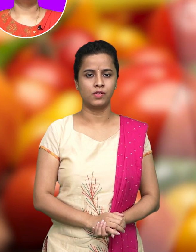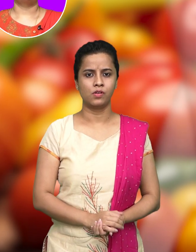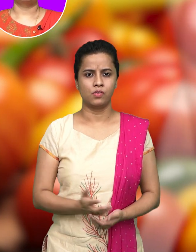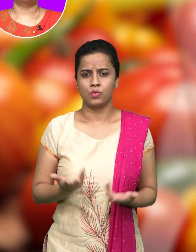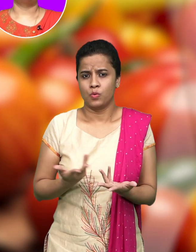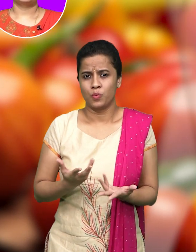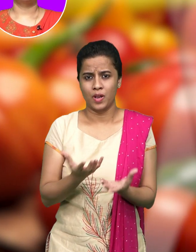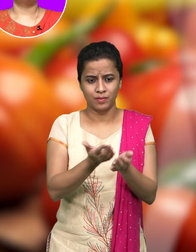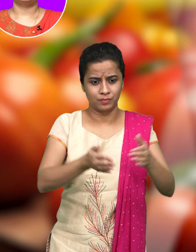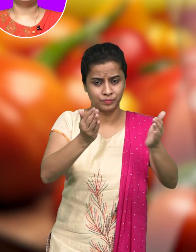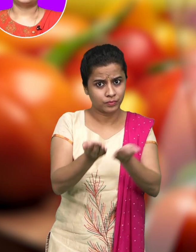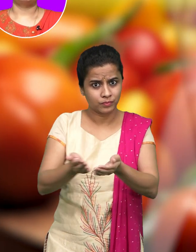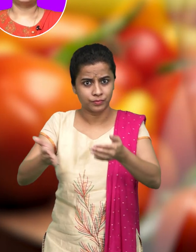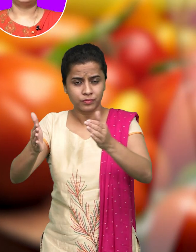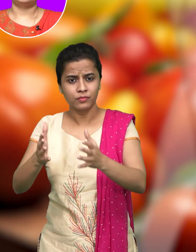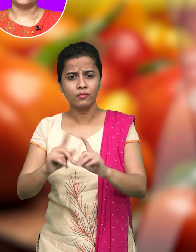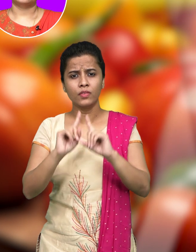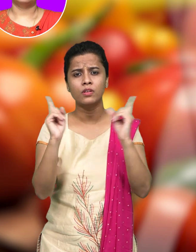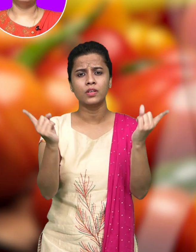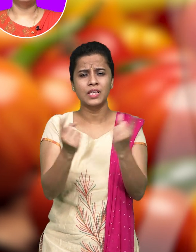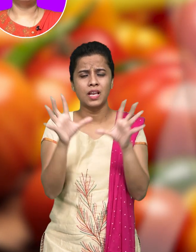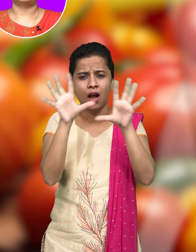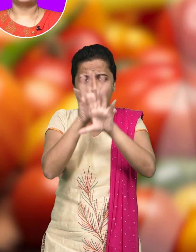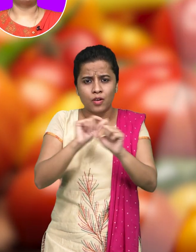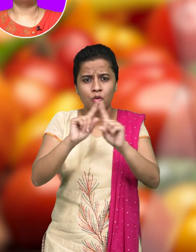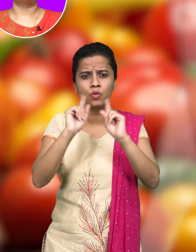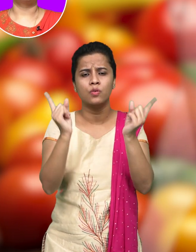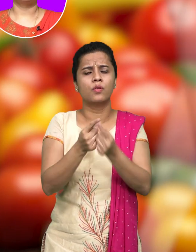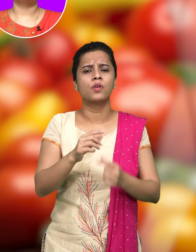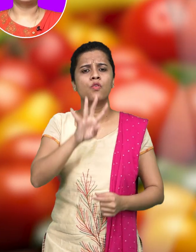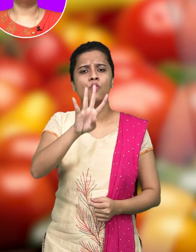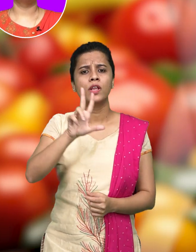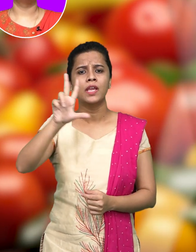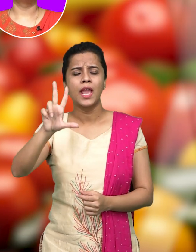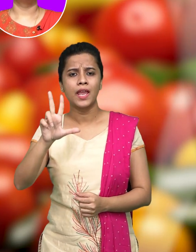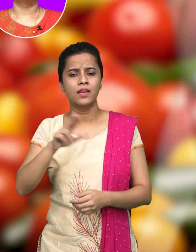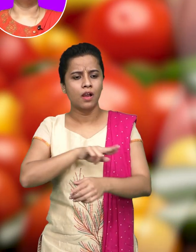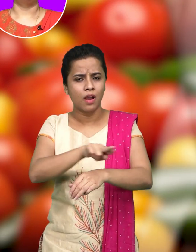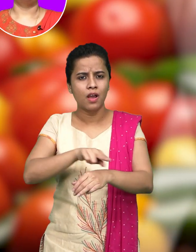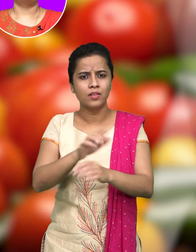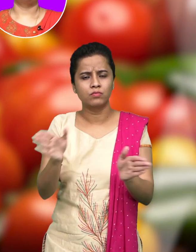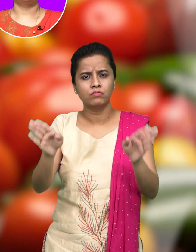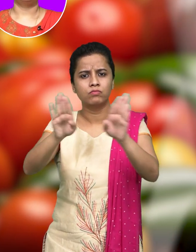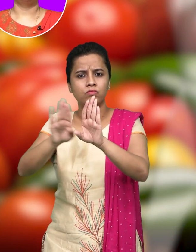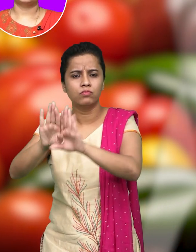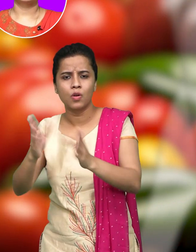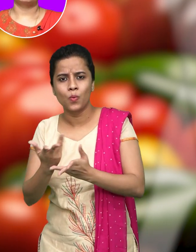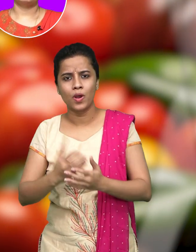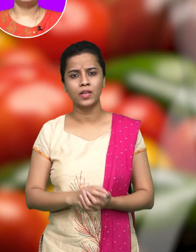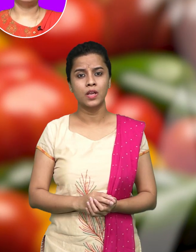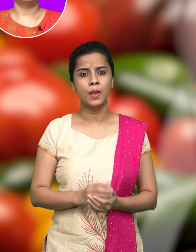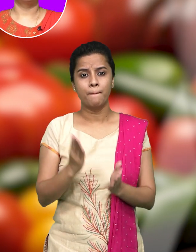Why should the potted plants be kept in a dark room for about 48 hours before beginning